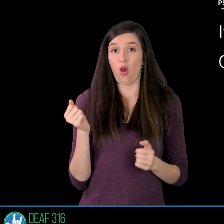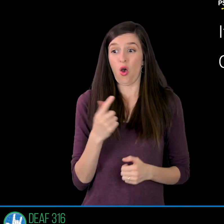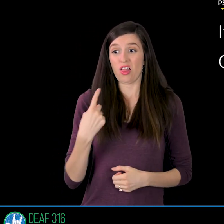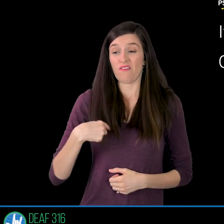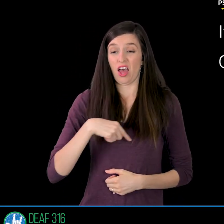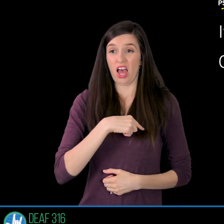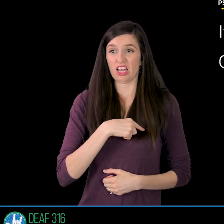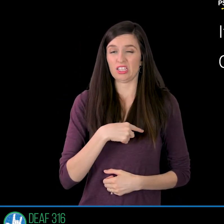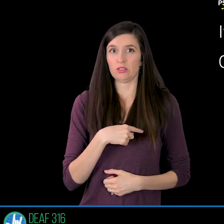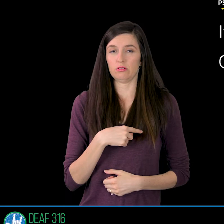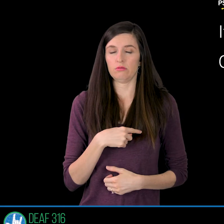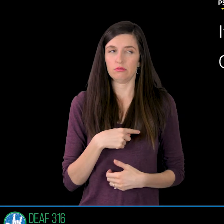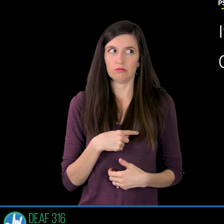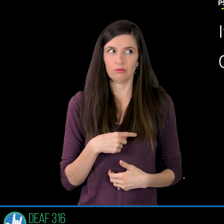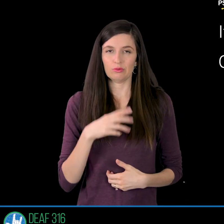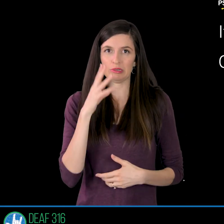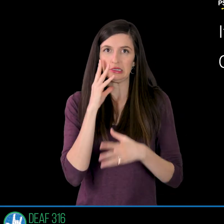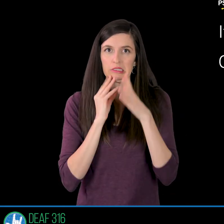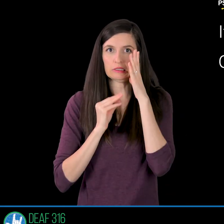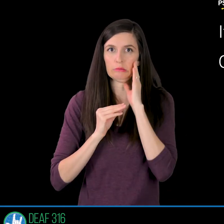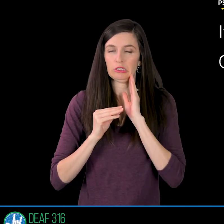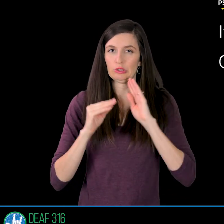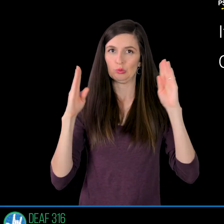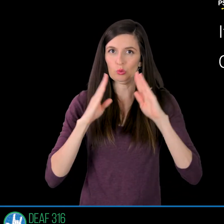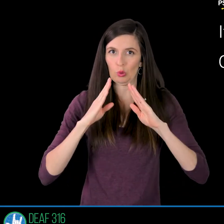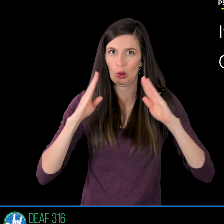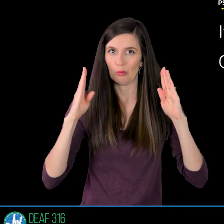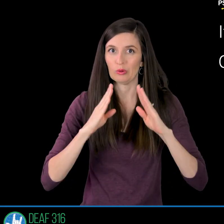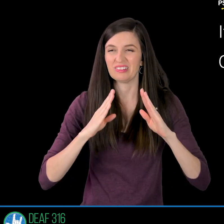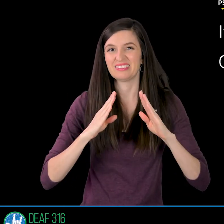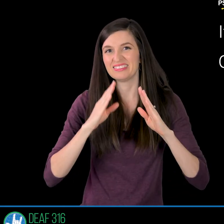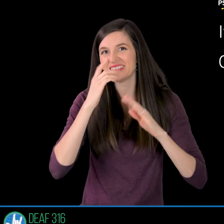in total trouble.